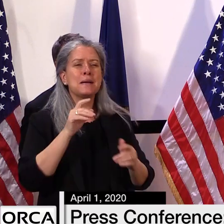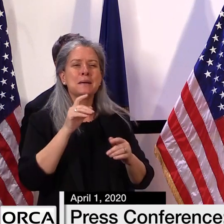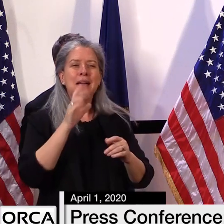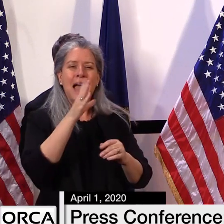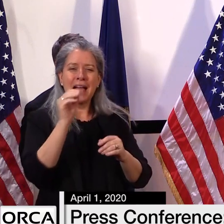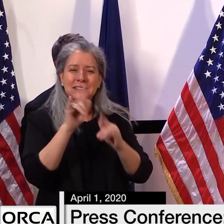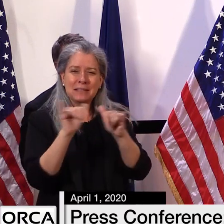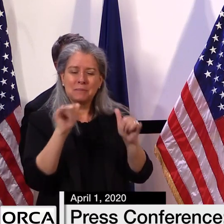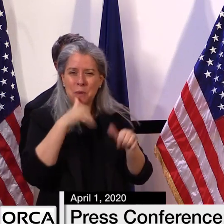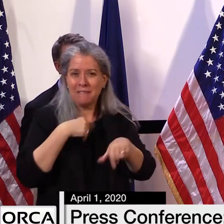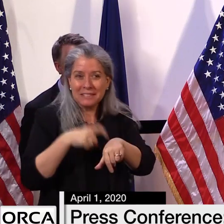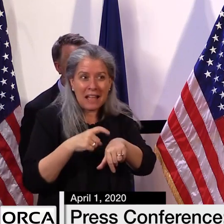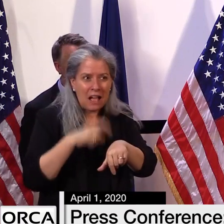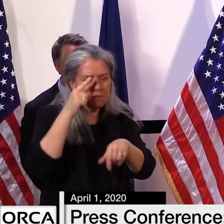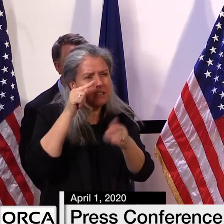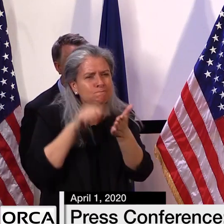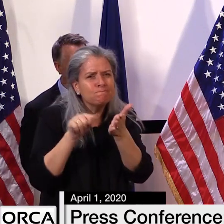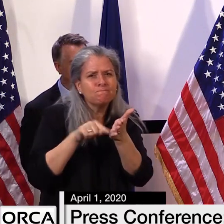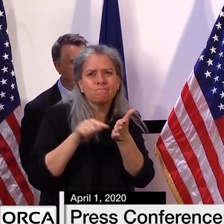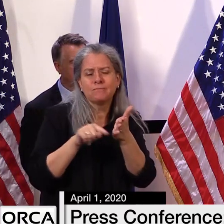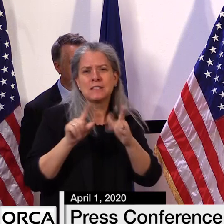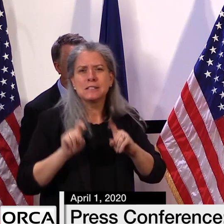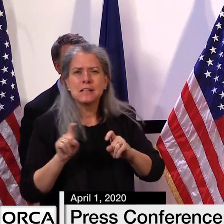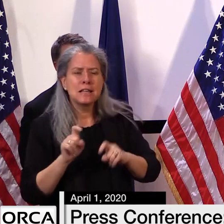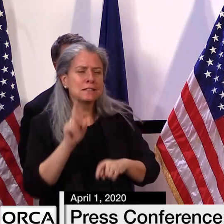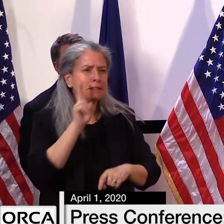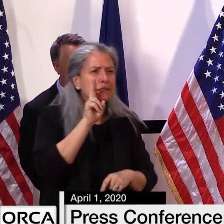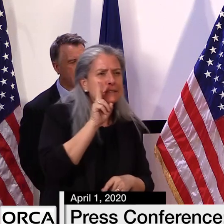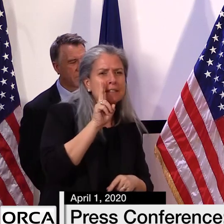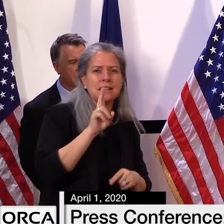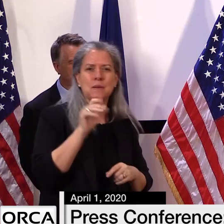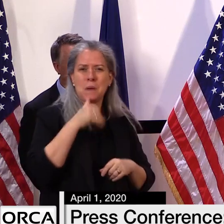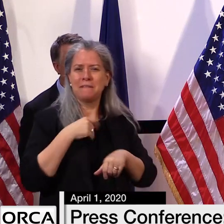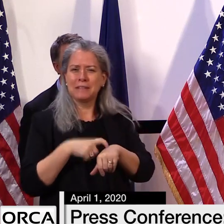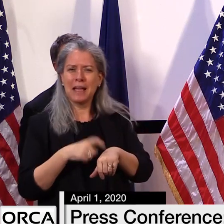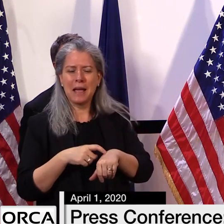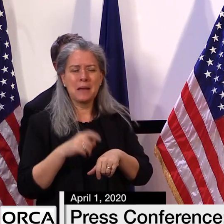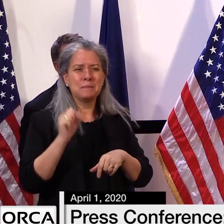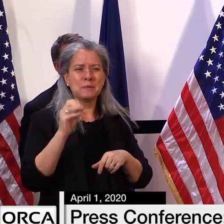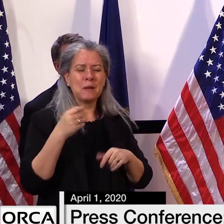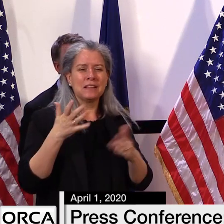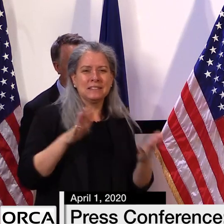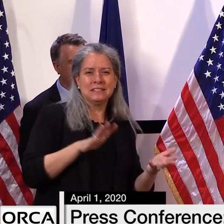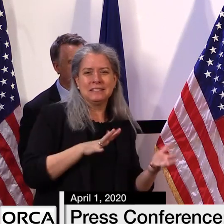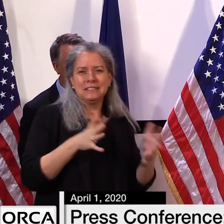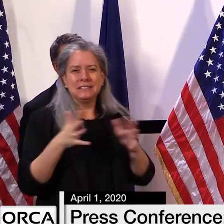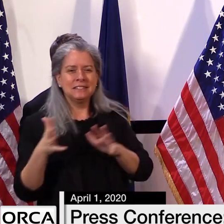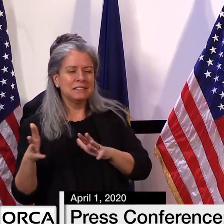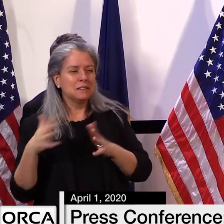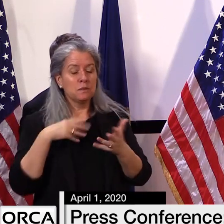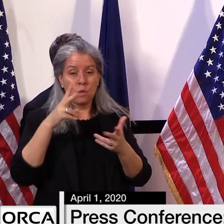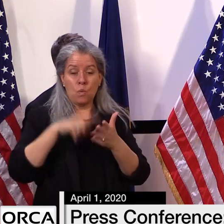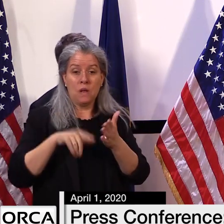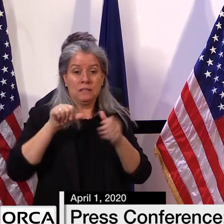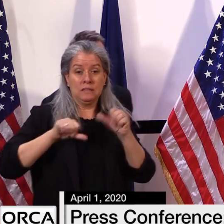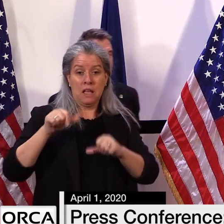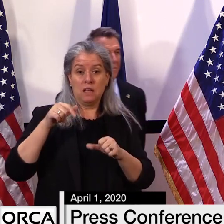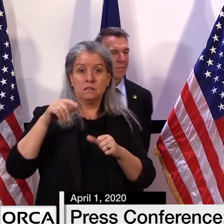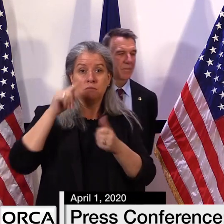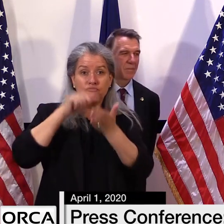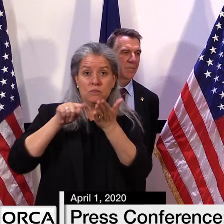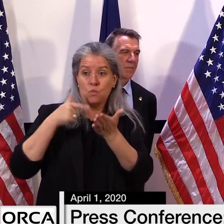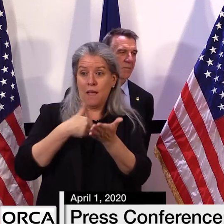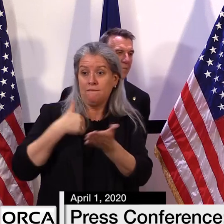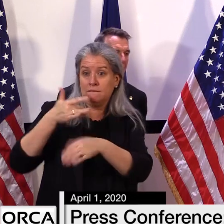have time to do major interventional trials to assess. So we have to take the best science we have and work with